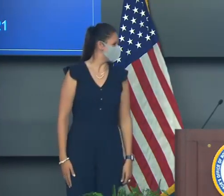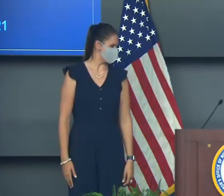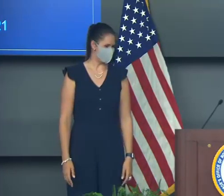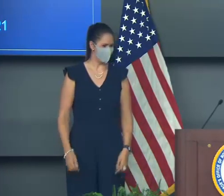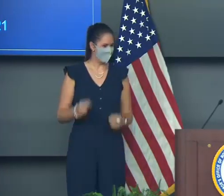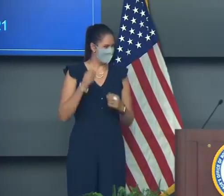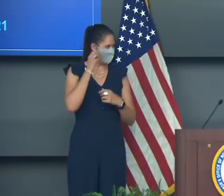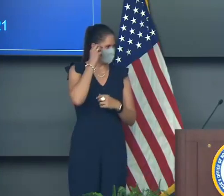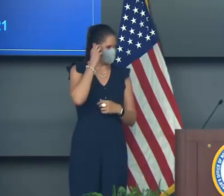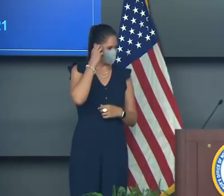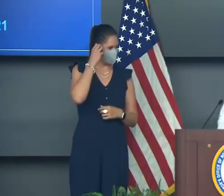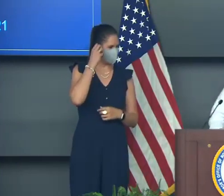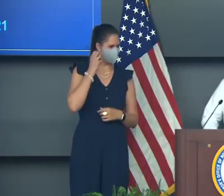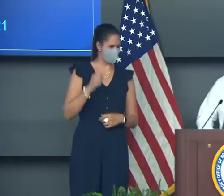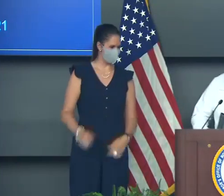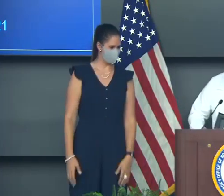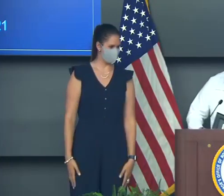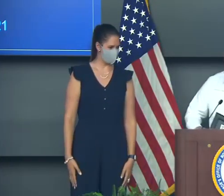thank you very much for being with us today.